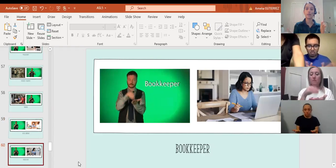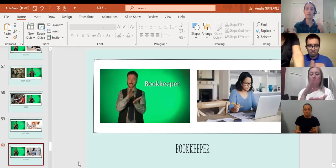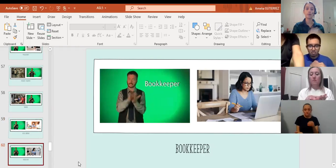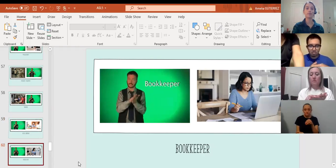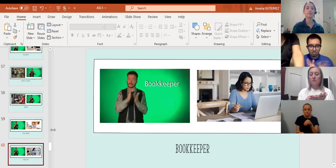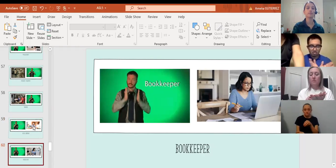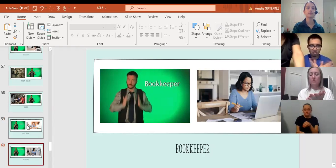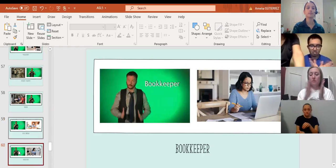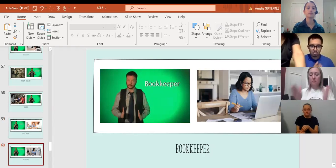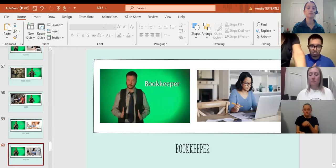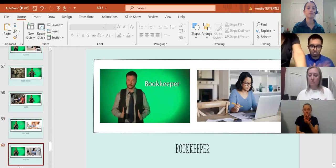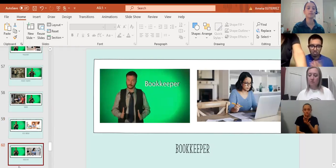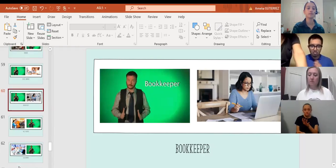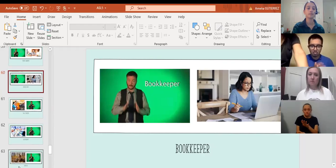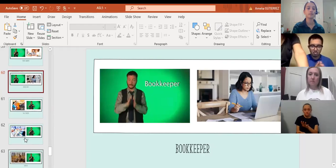keeper.